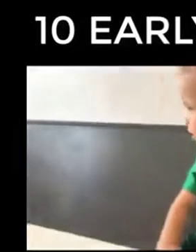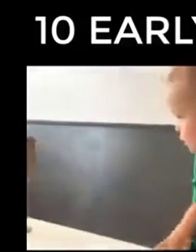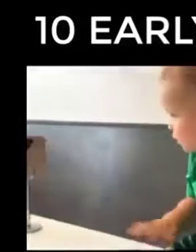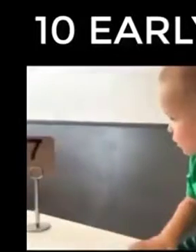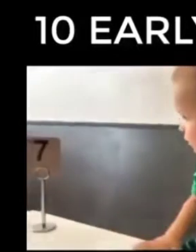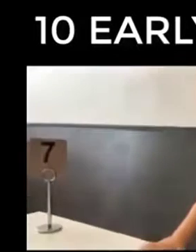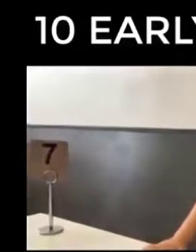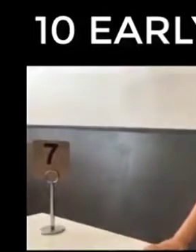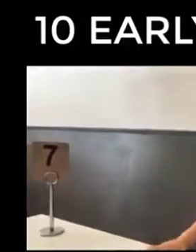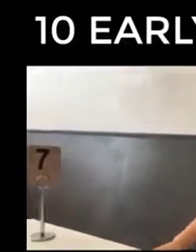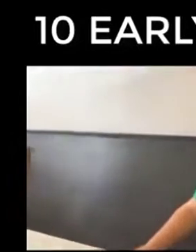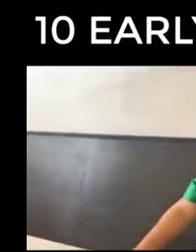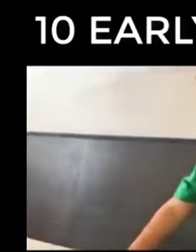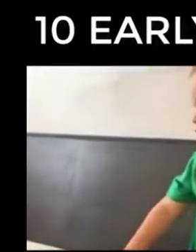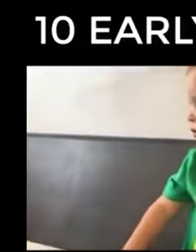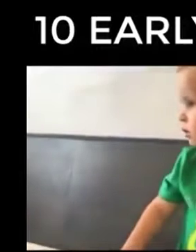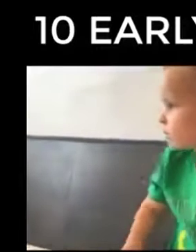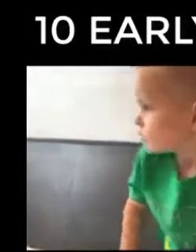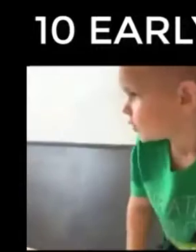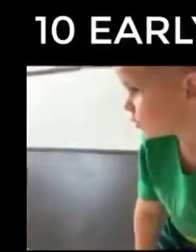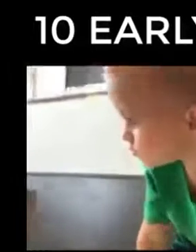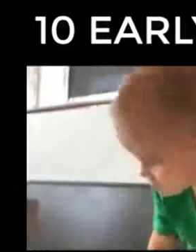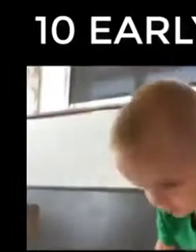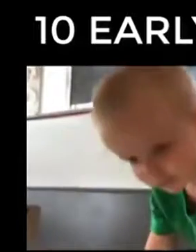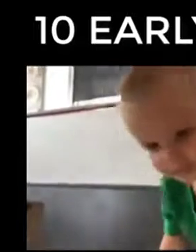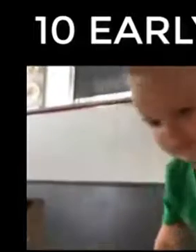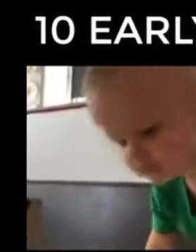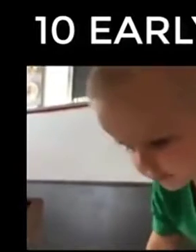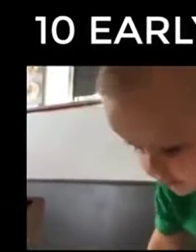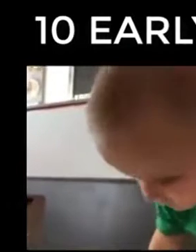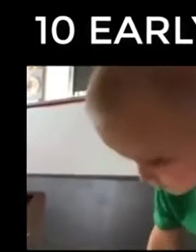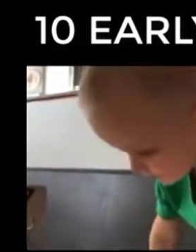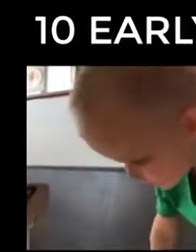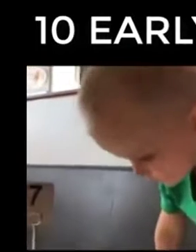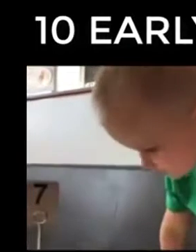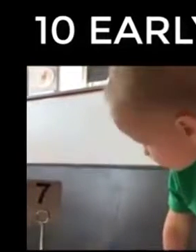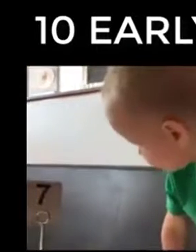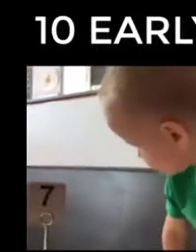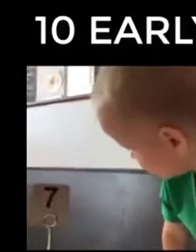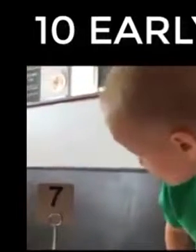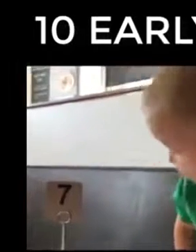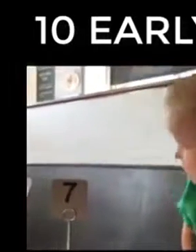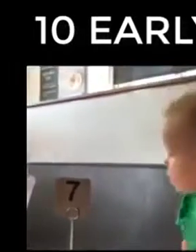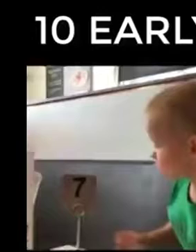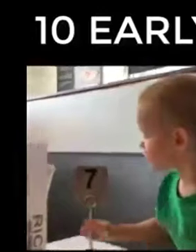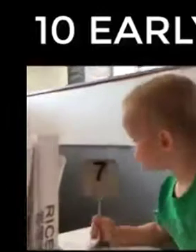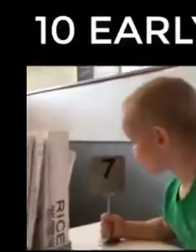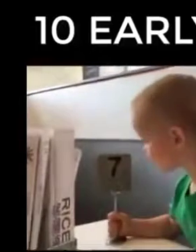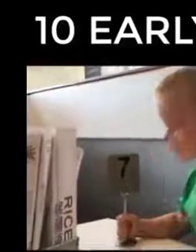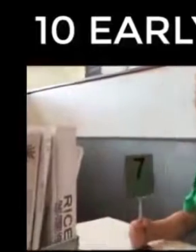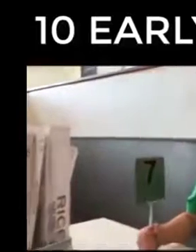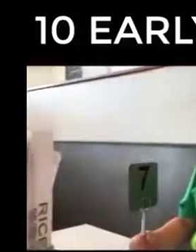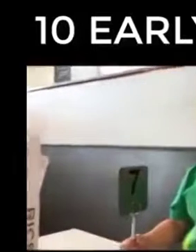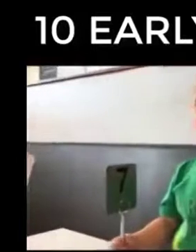Listen, sit down. Alistair. Alistair. Alistair. Alistair.